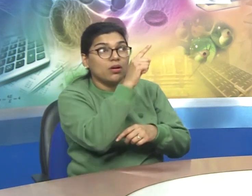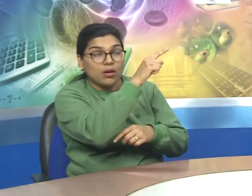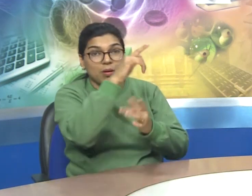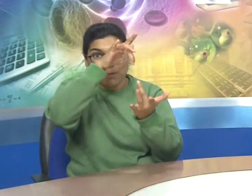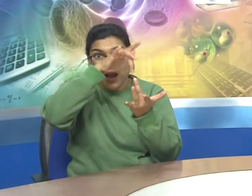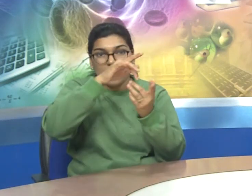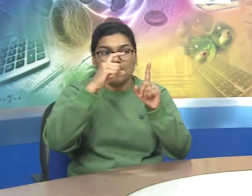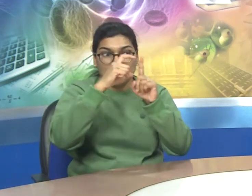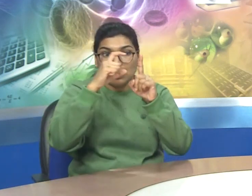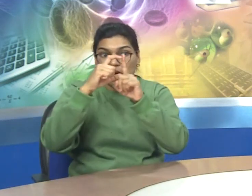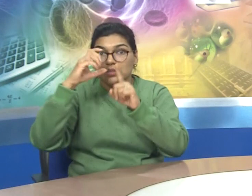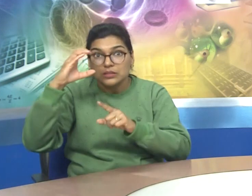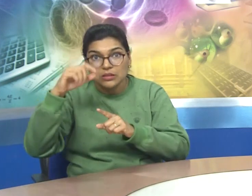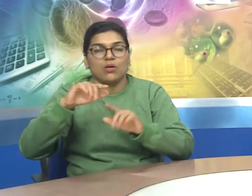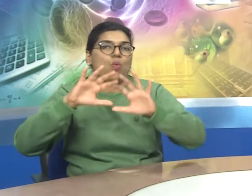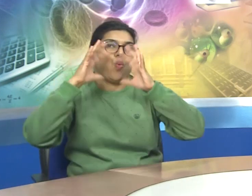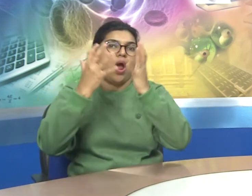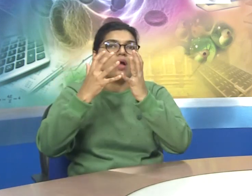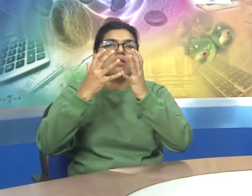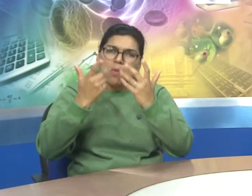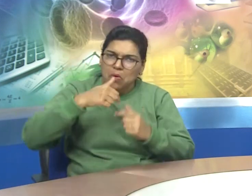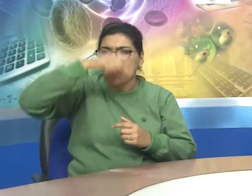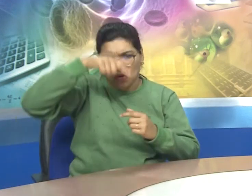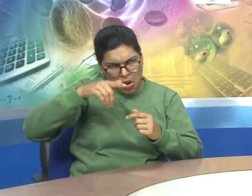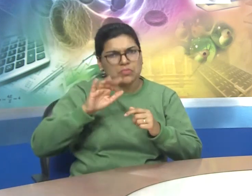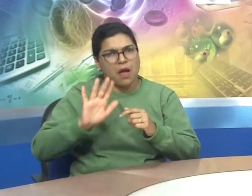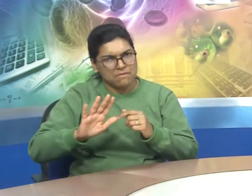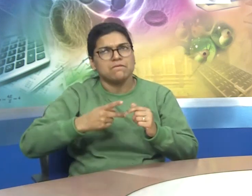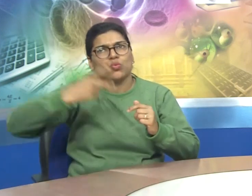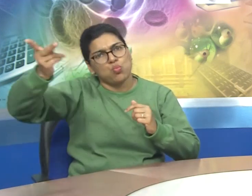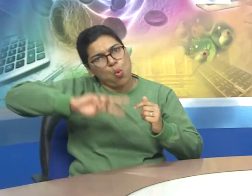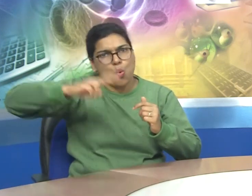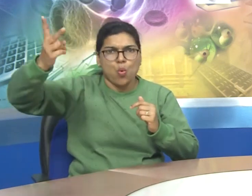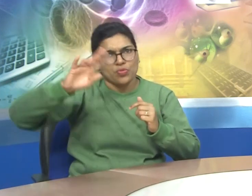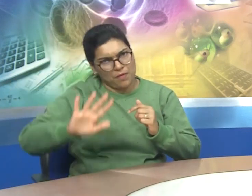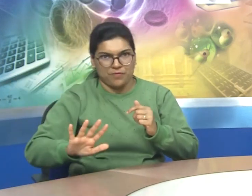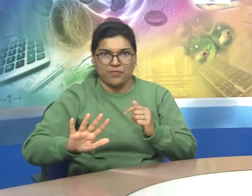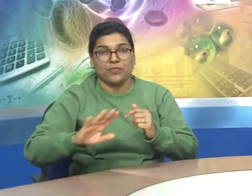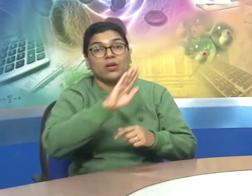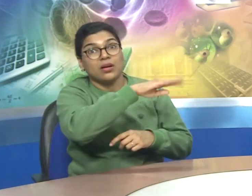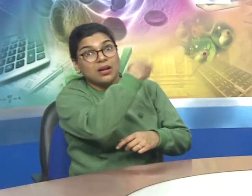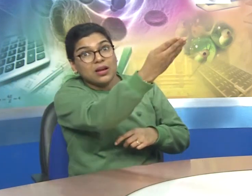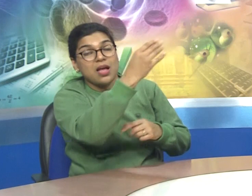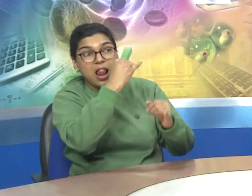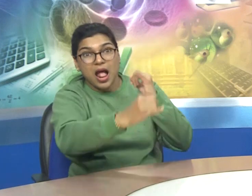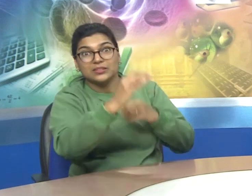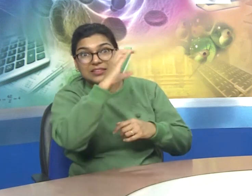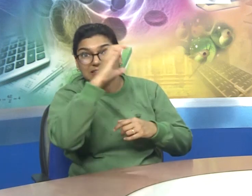So what we understood is the middle column is used for international